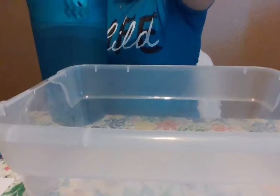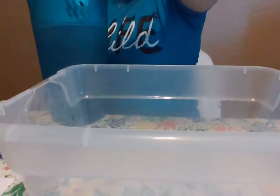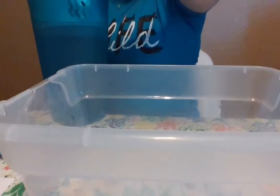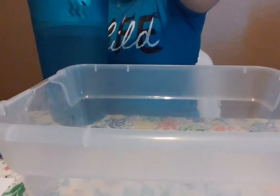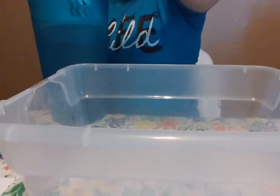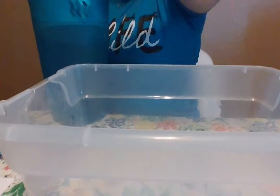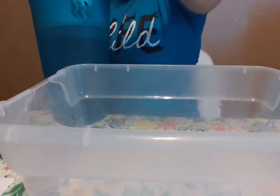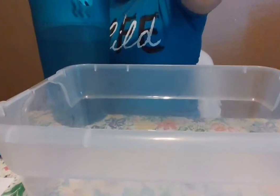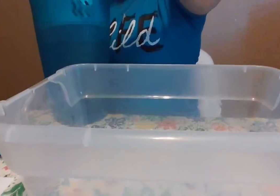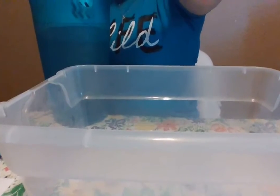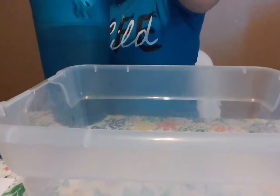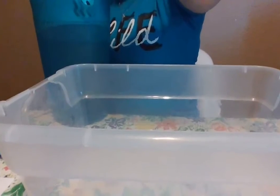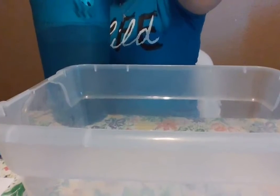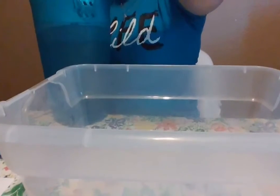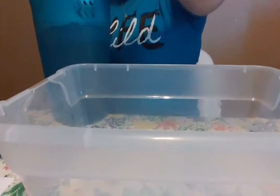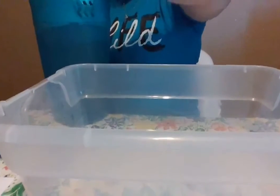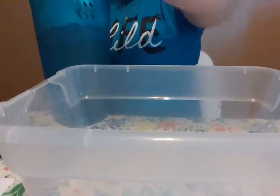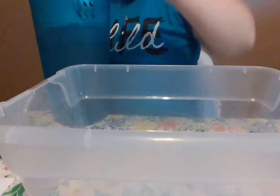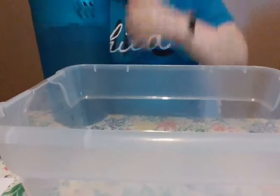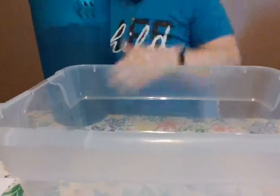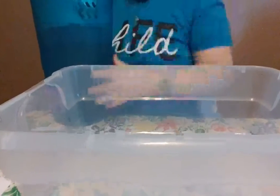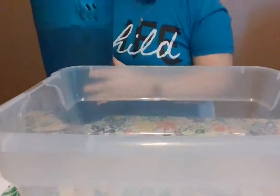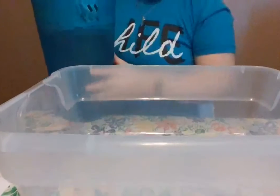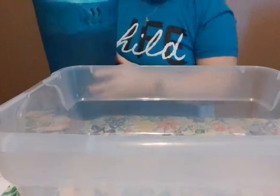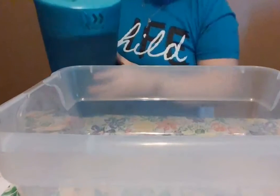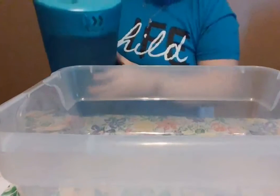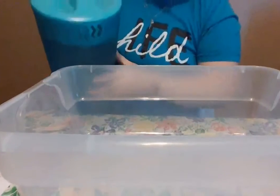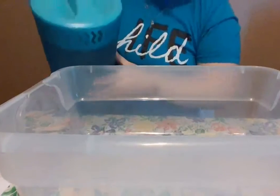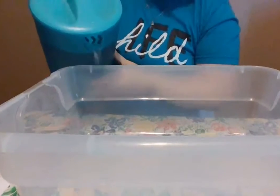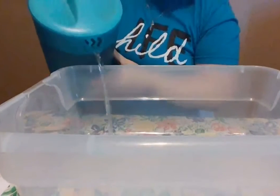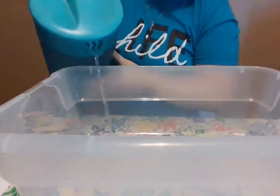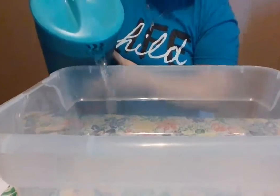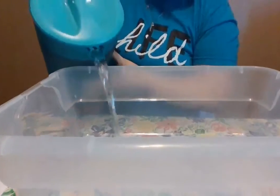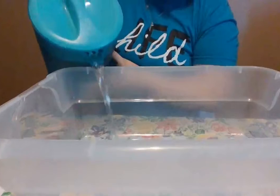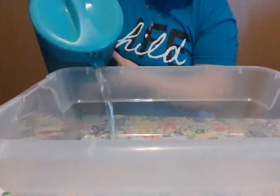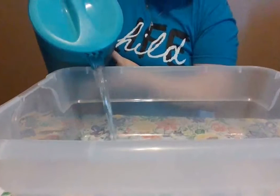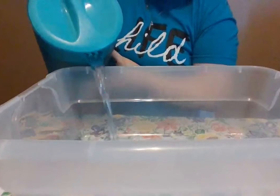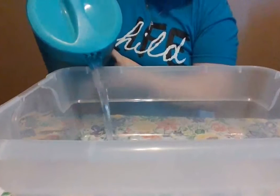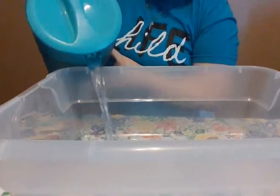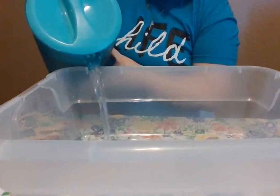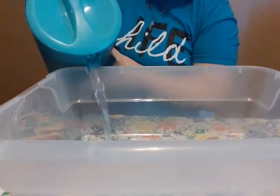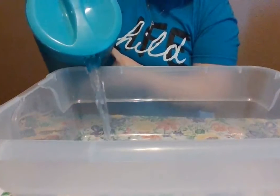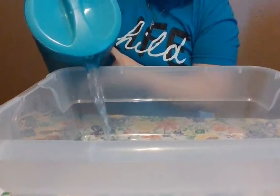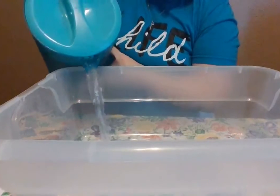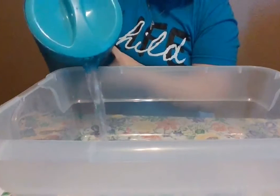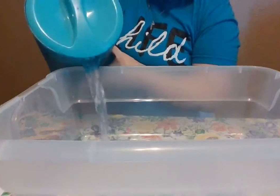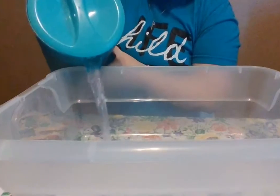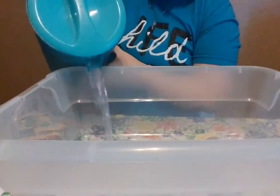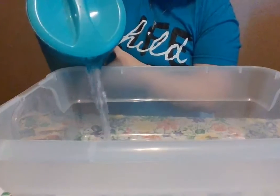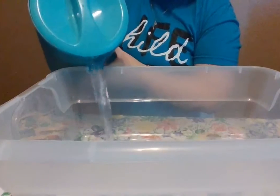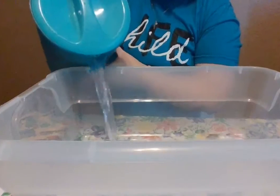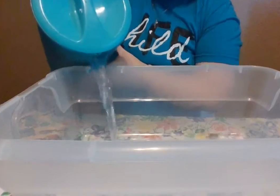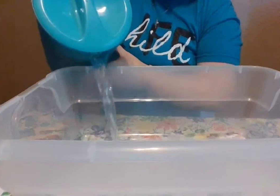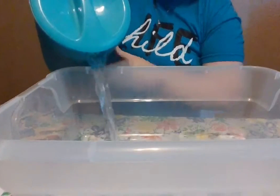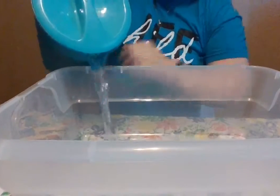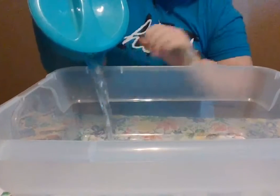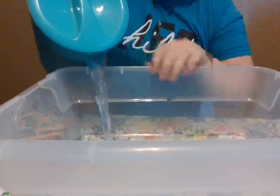can put some water in here. Pour water into here.